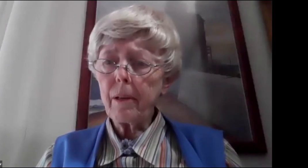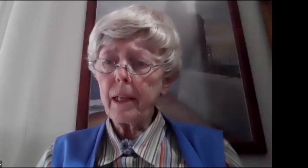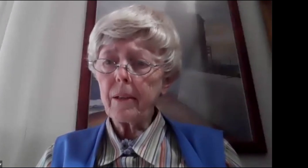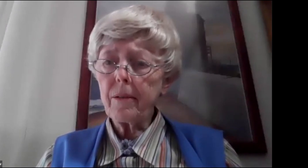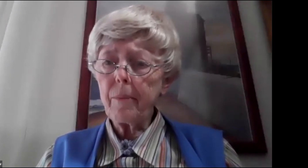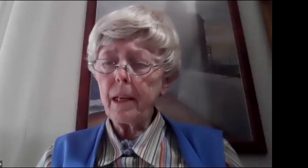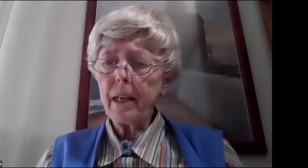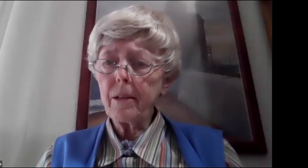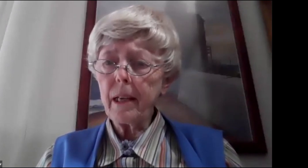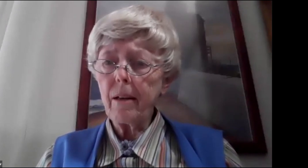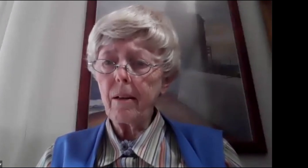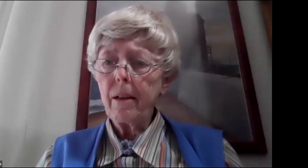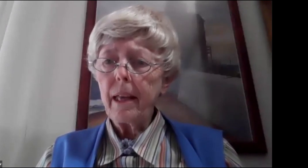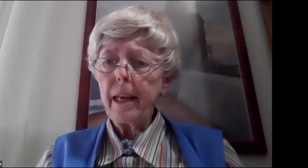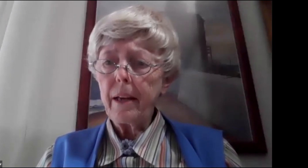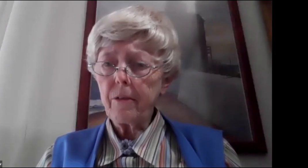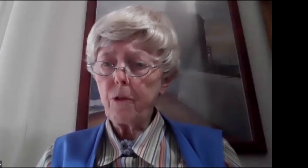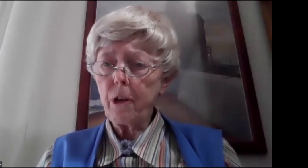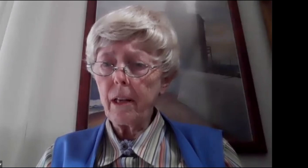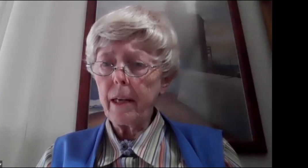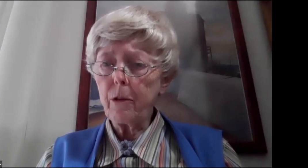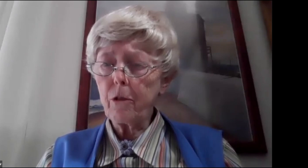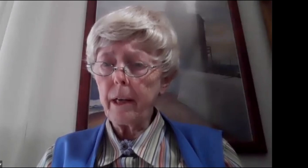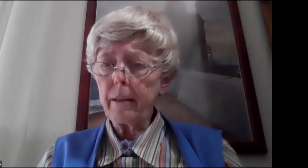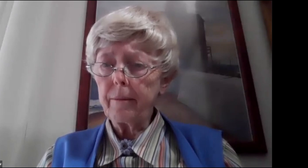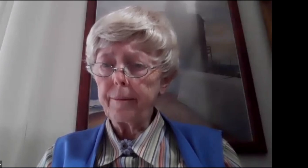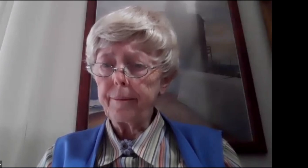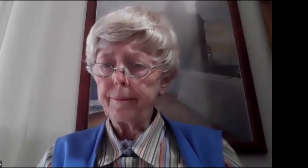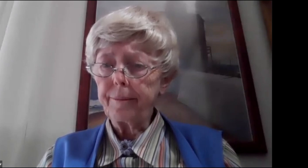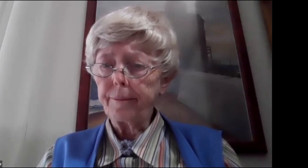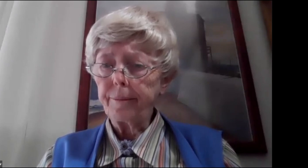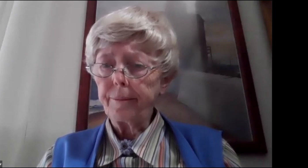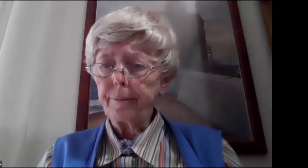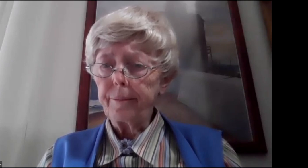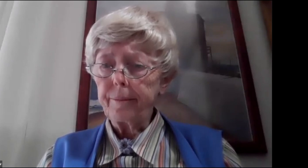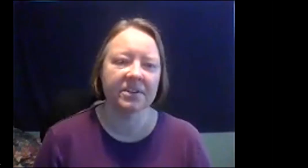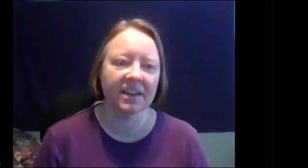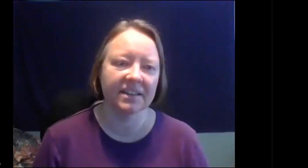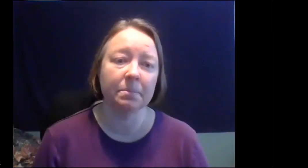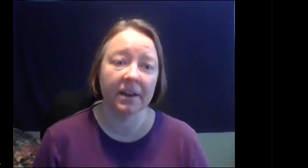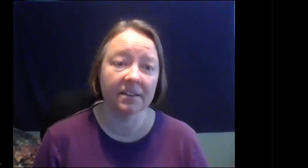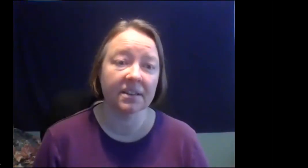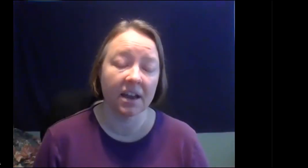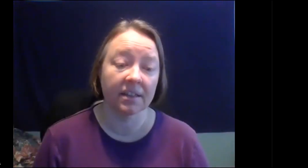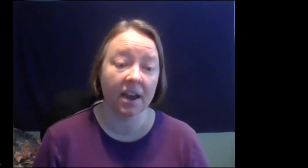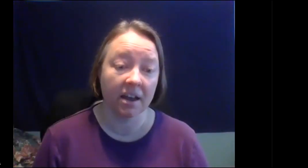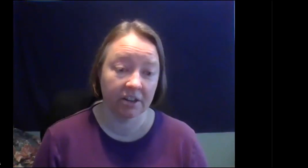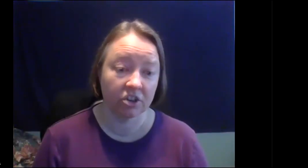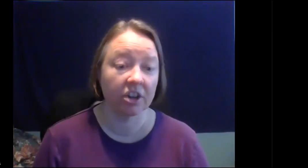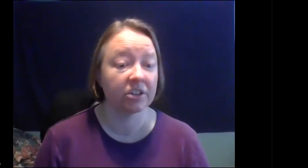typically accept ASL as a foreign language credit? I would have to say it depends on the college. There are